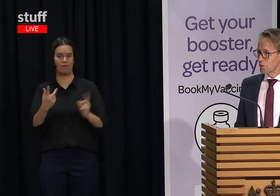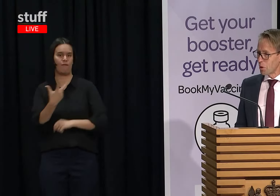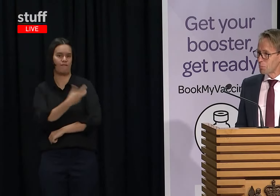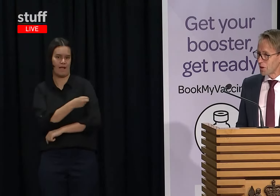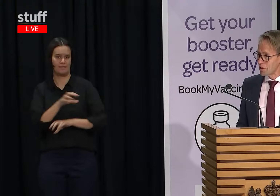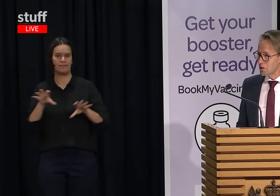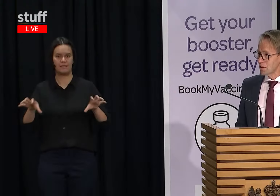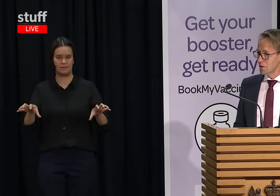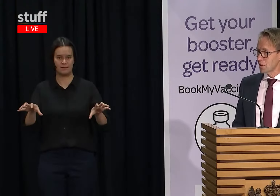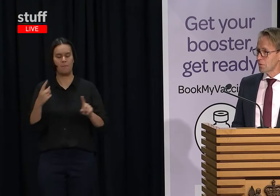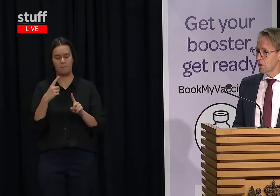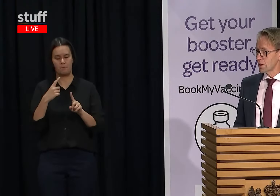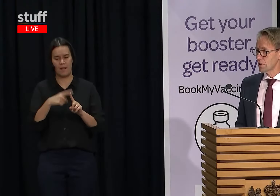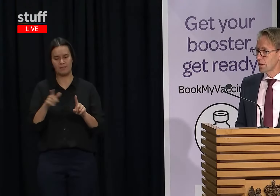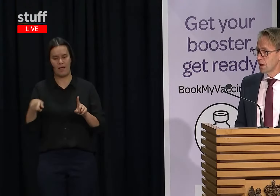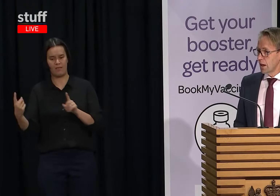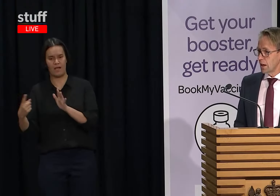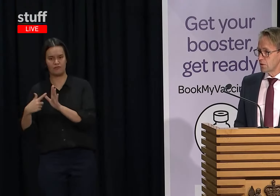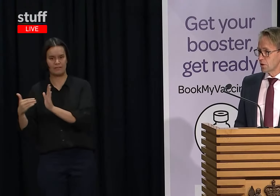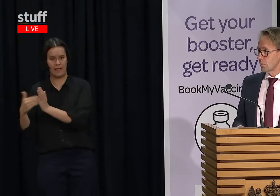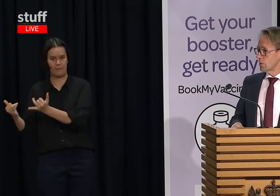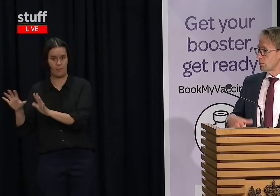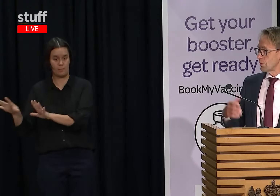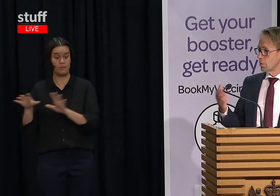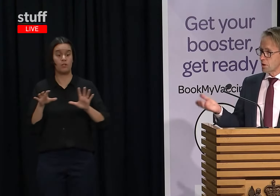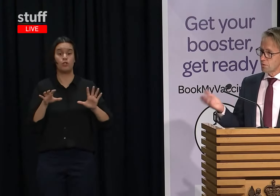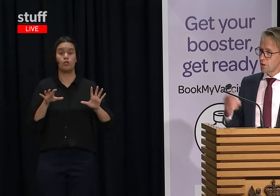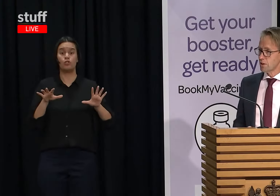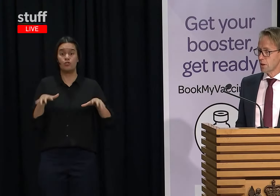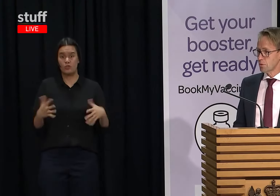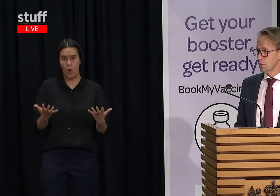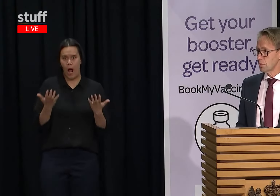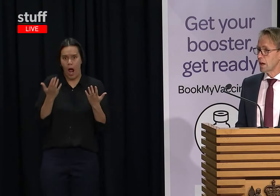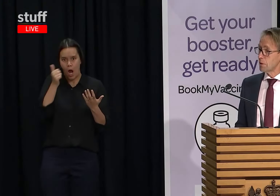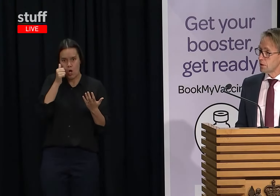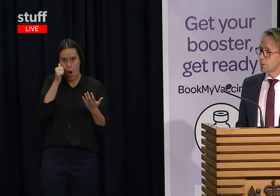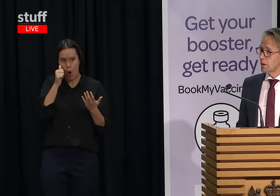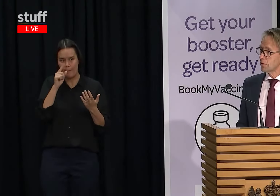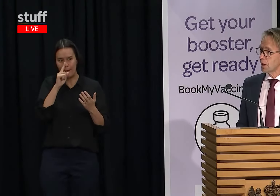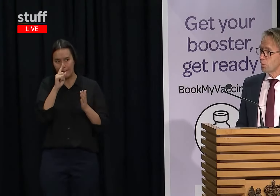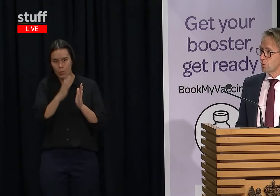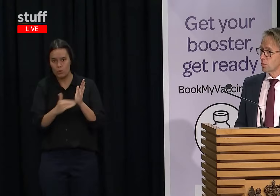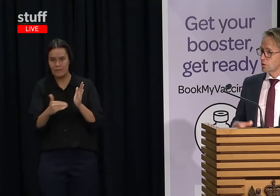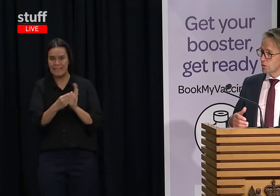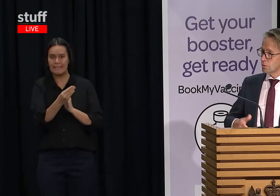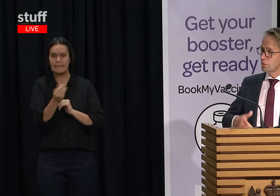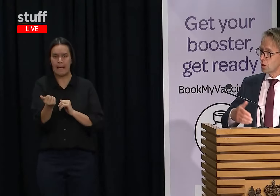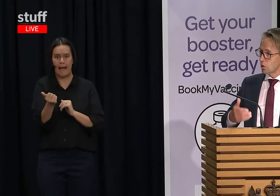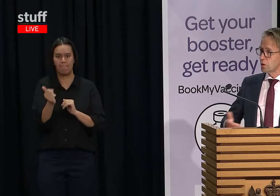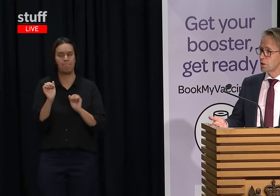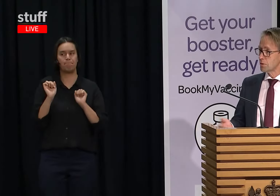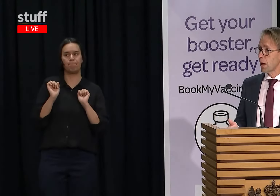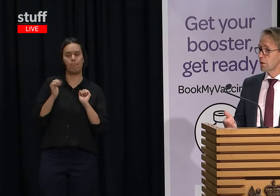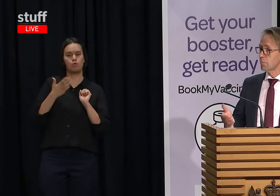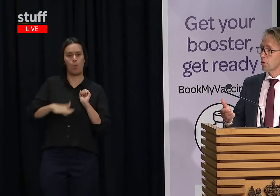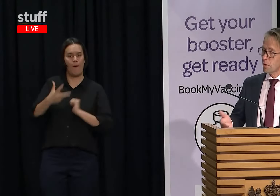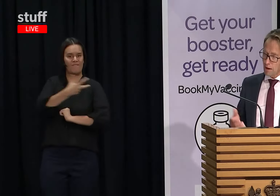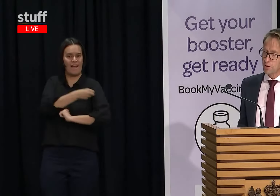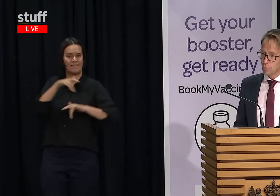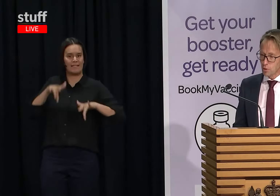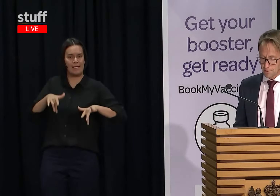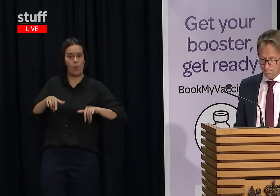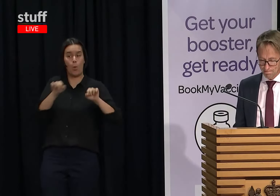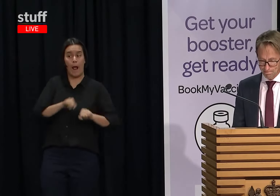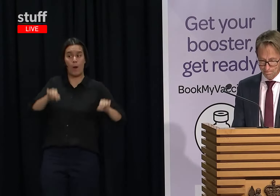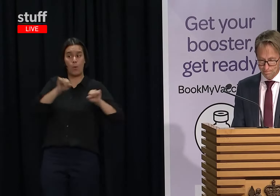a group in the population in Novavax, and so we would be putting advice up to Cabinet about whether or not to include it as part of the program